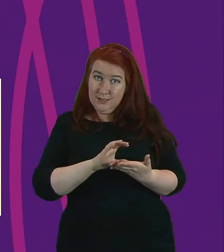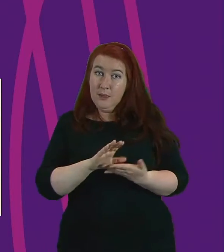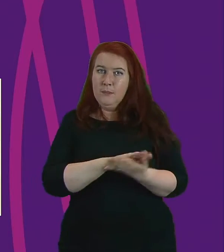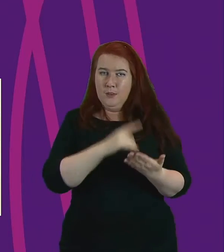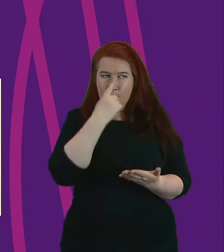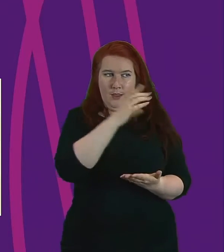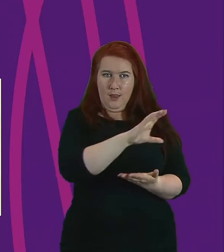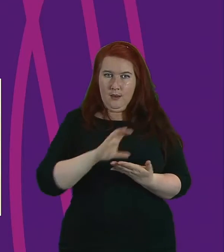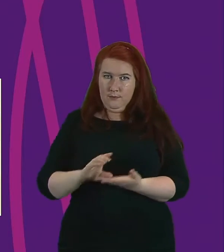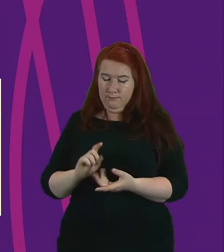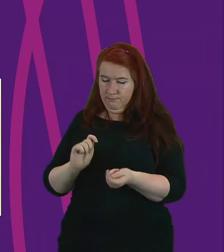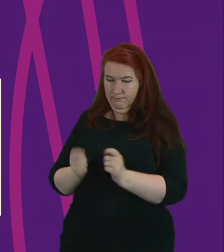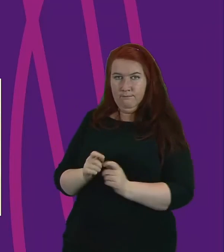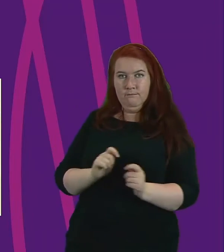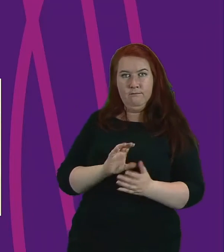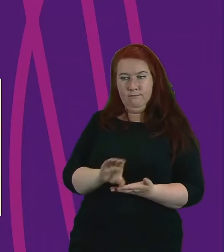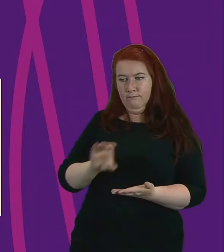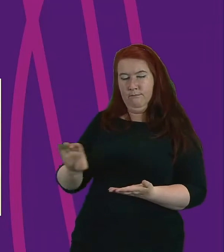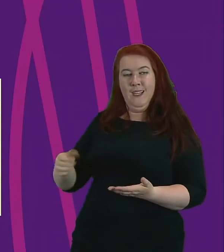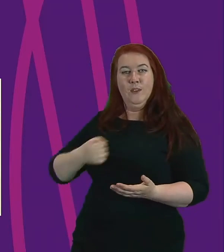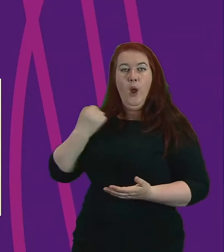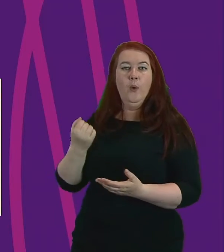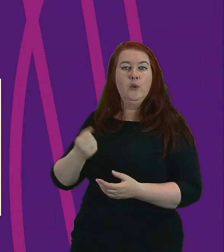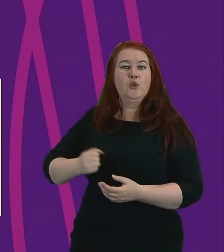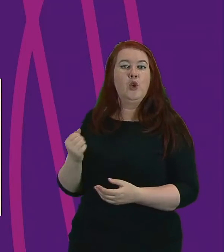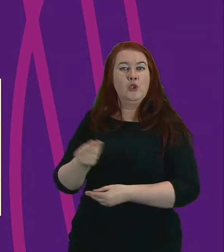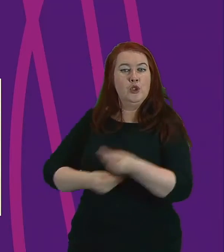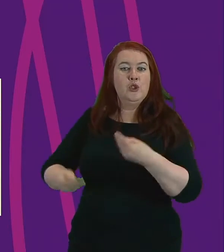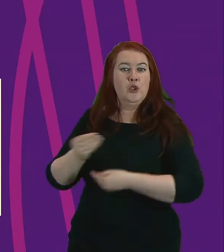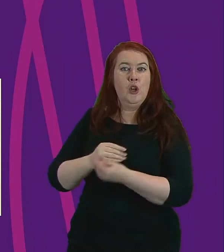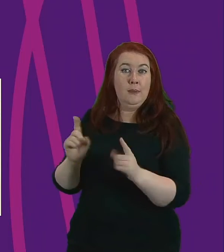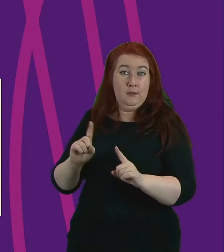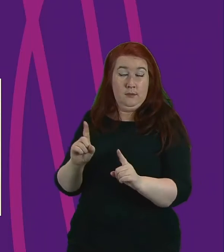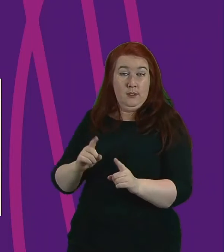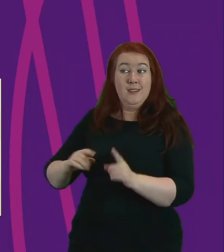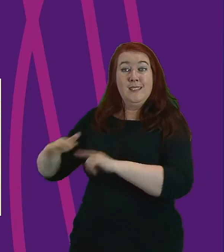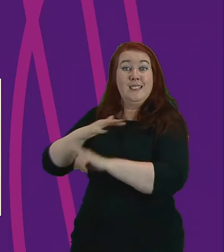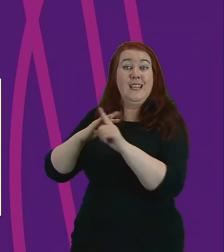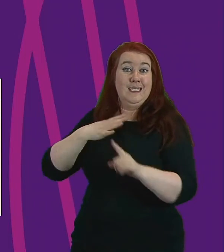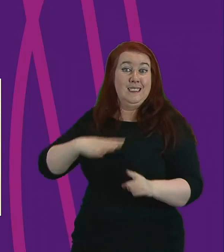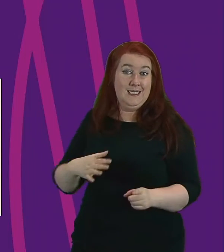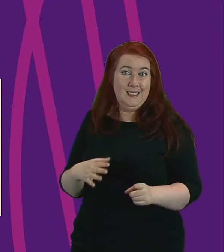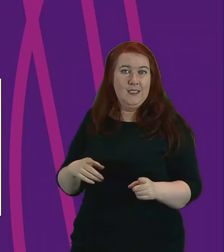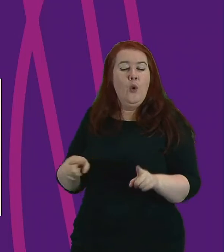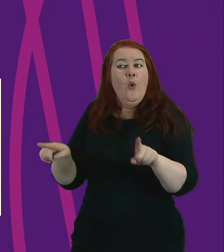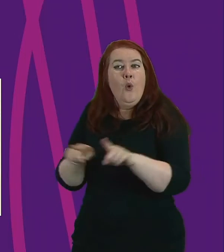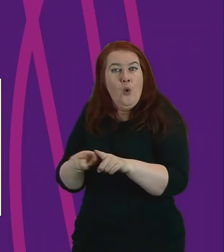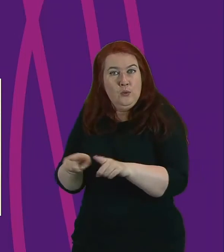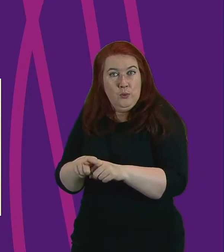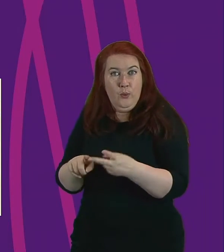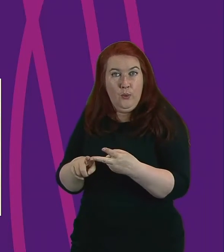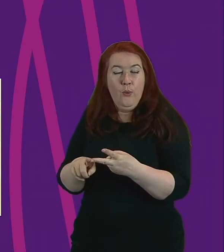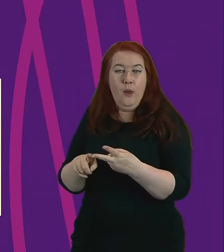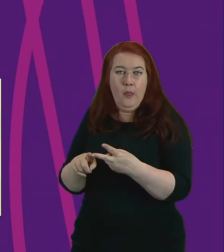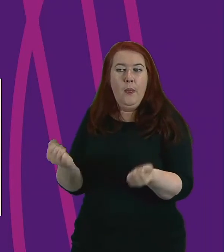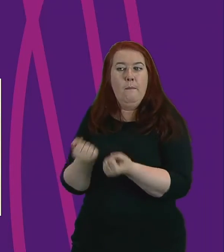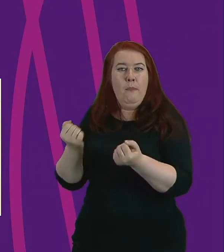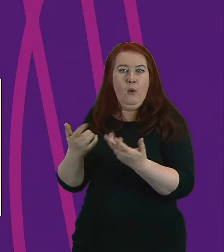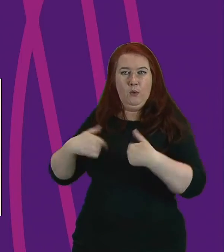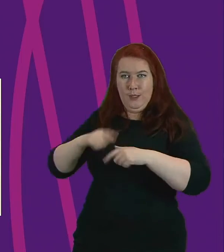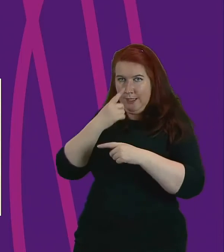to the specific needs in the Scottish economy and in Scottish society, as well as the powers to manage the uncertainty. So the